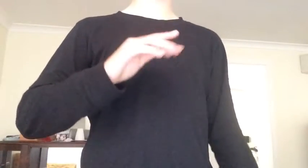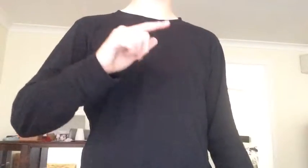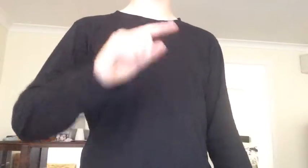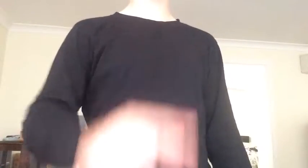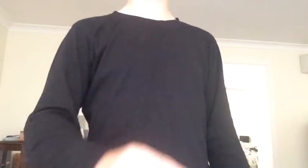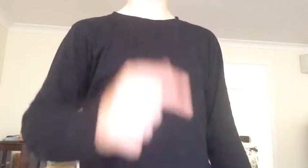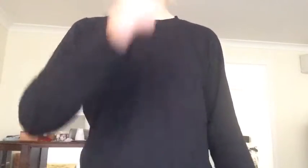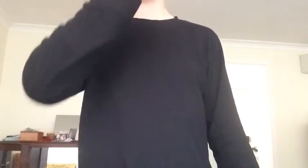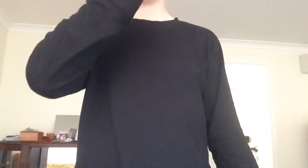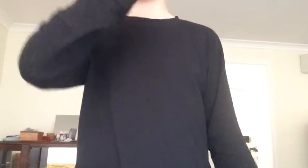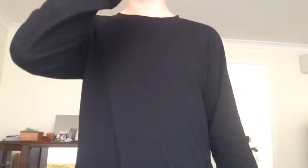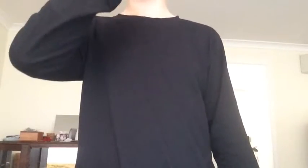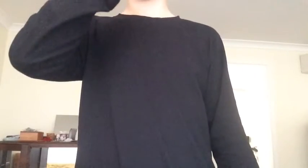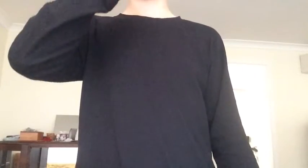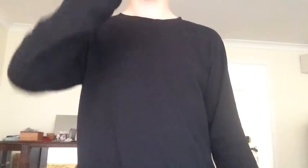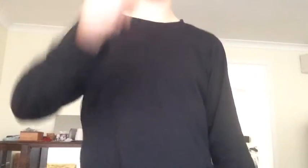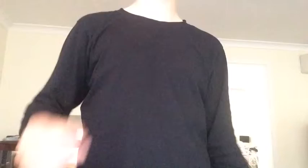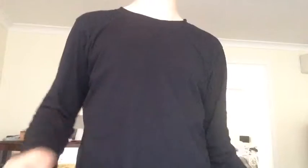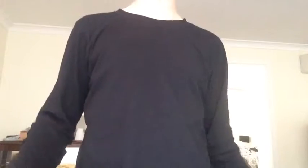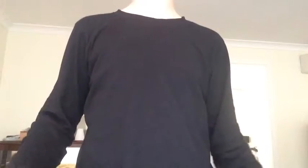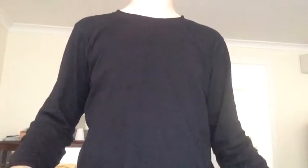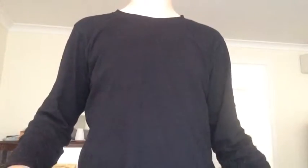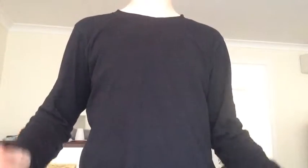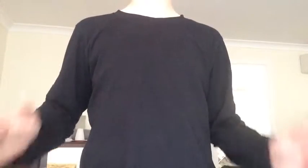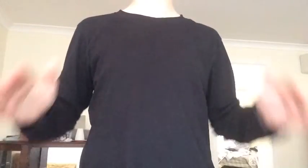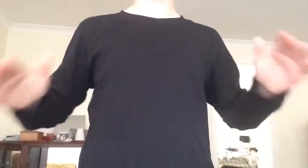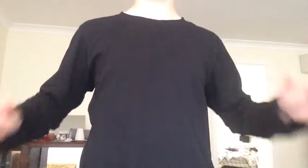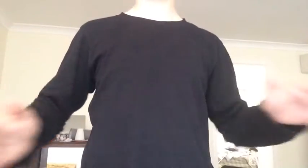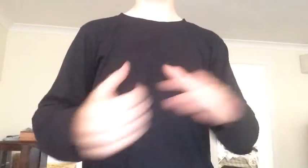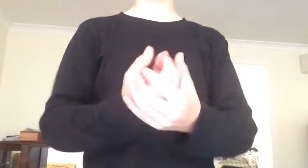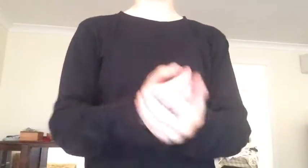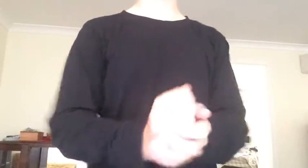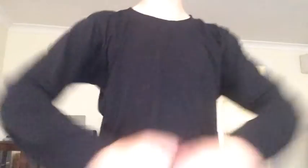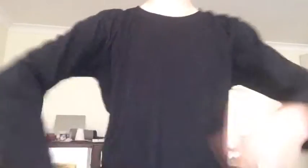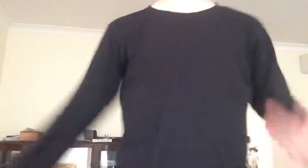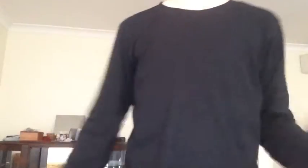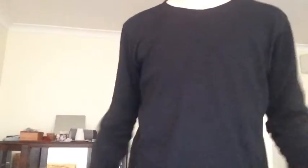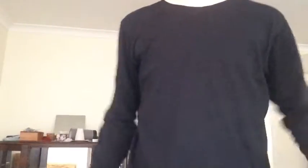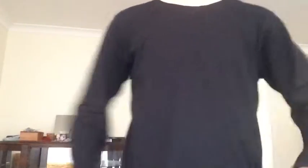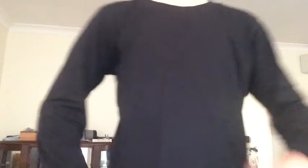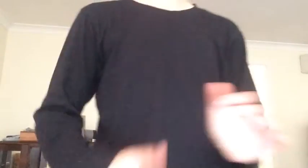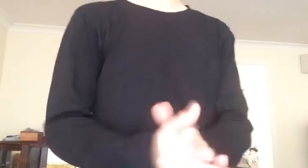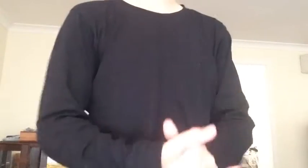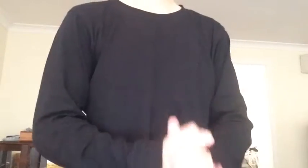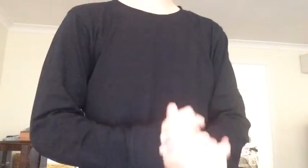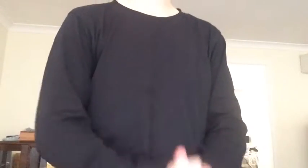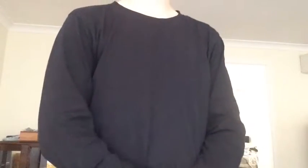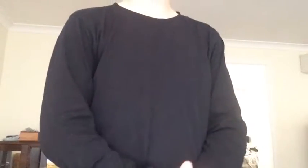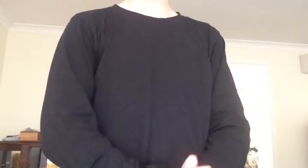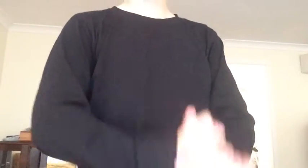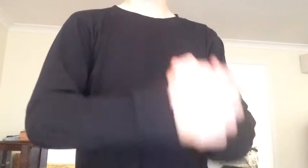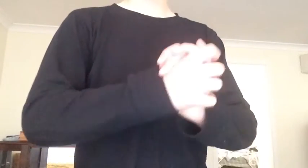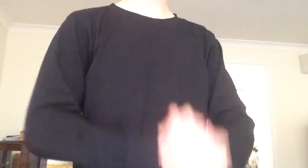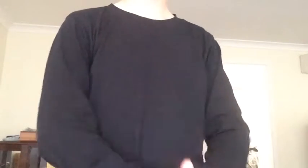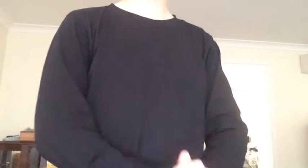guarantee nobody will get it, like, will guess this for the final. Okay. My prediction for the